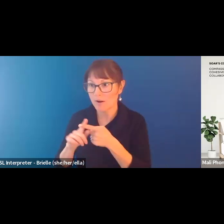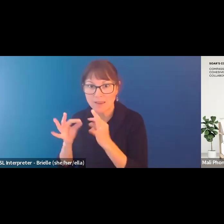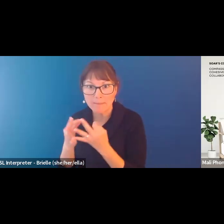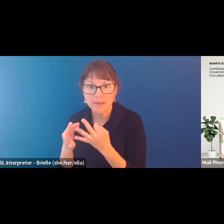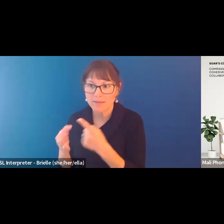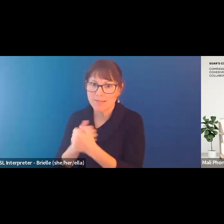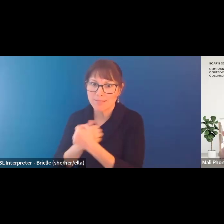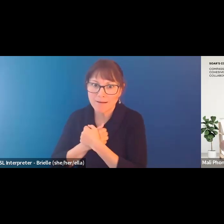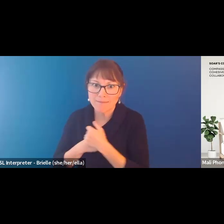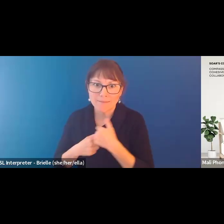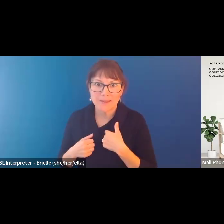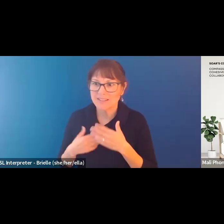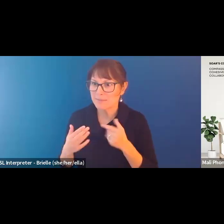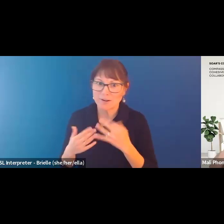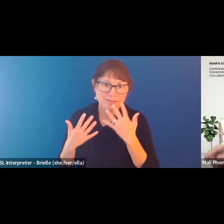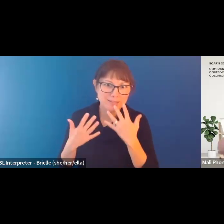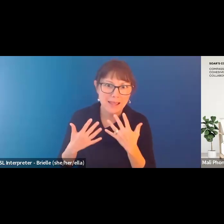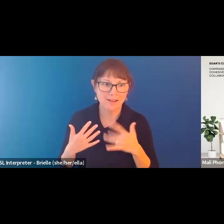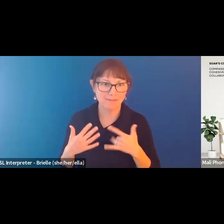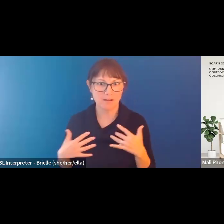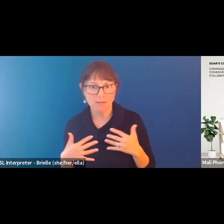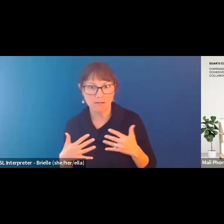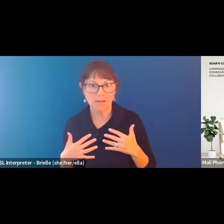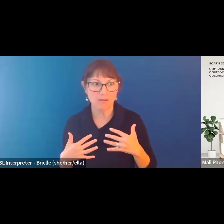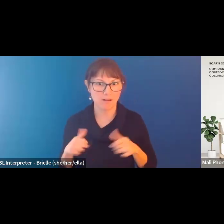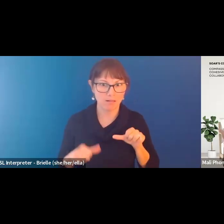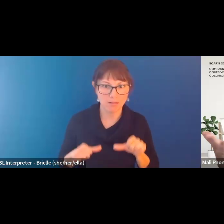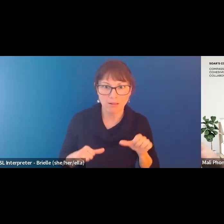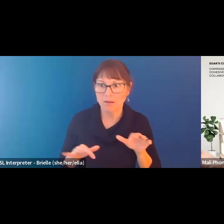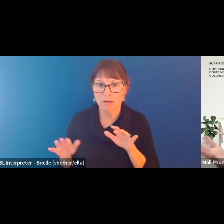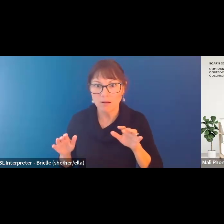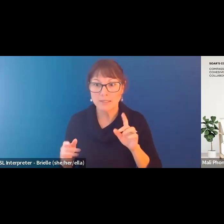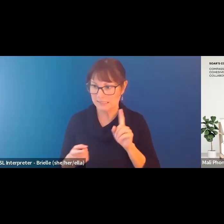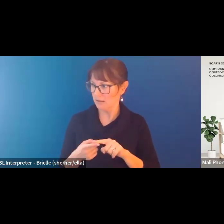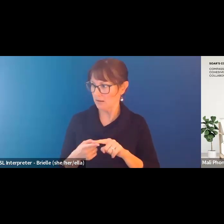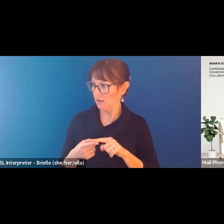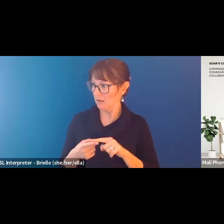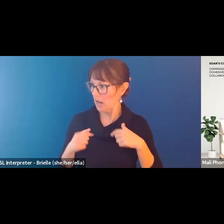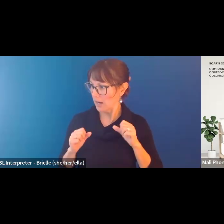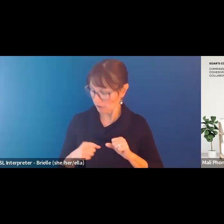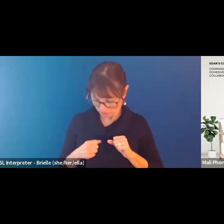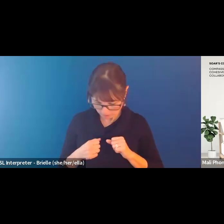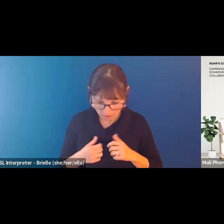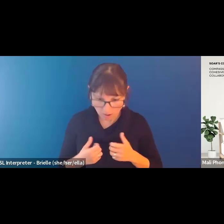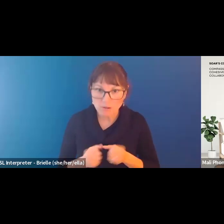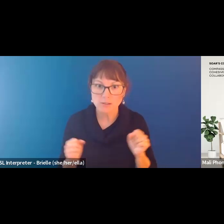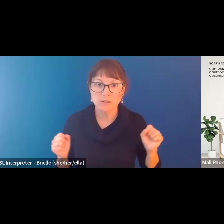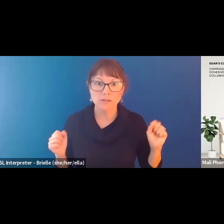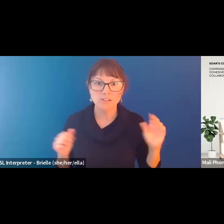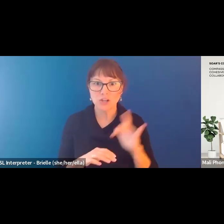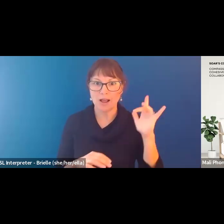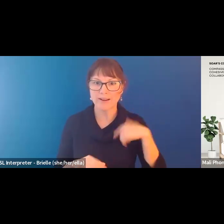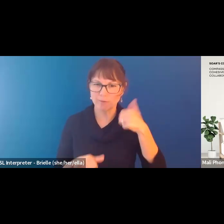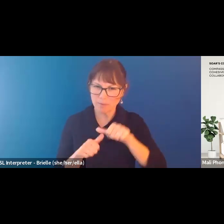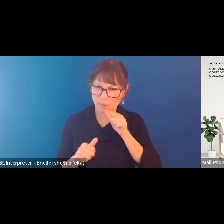who loved me through sadness, insecurities, doubt, until I could shine again and remember who I was always